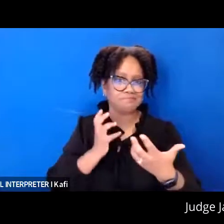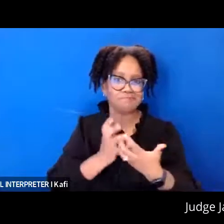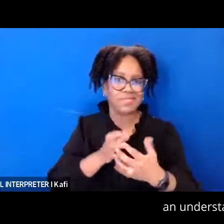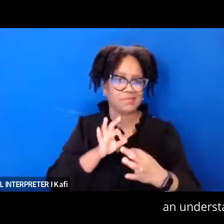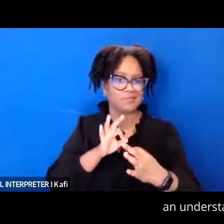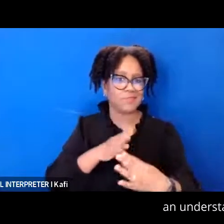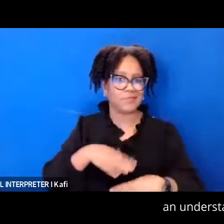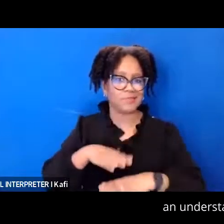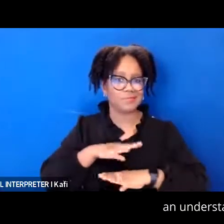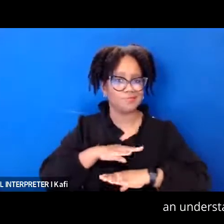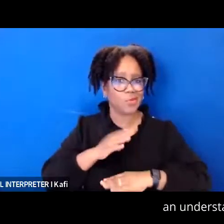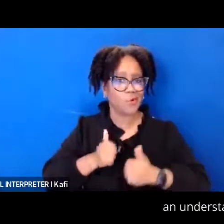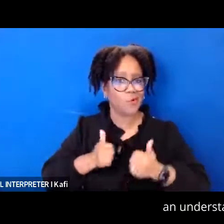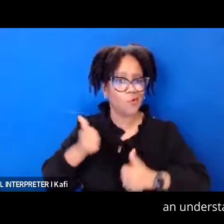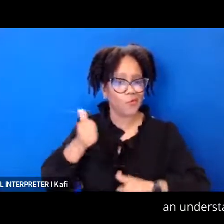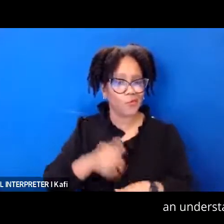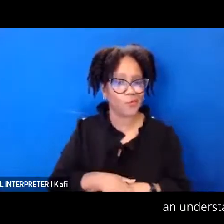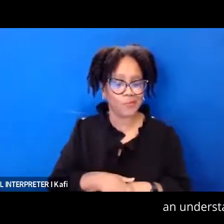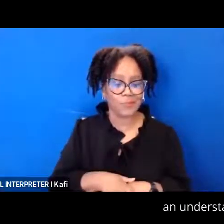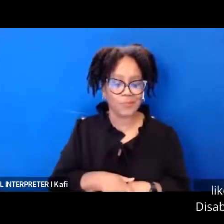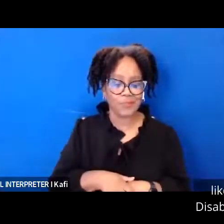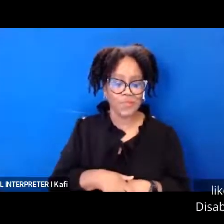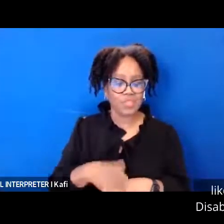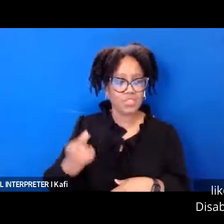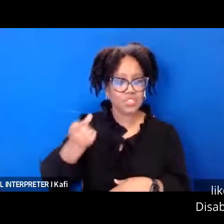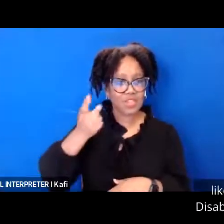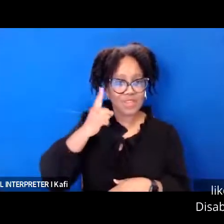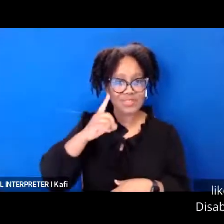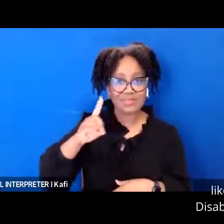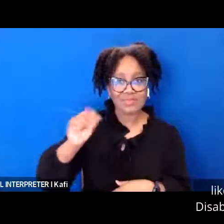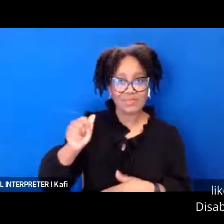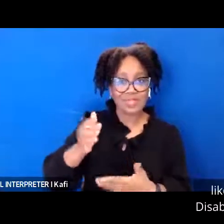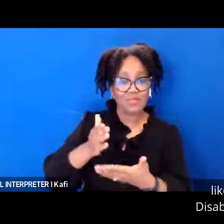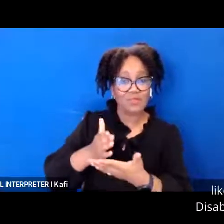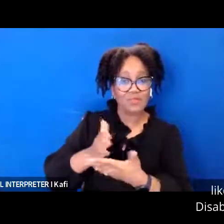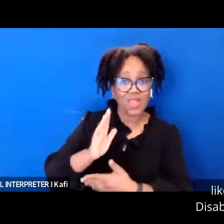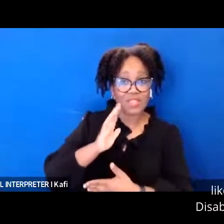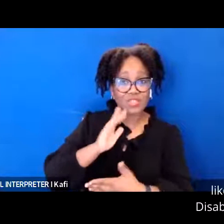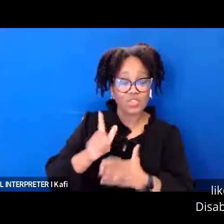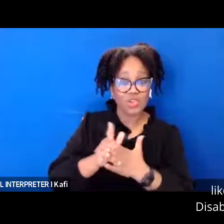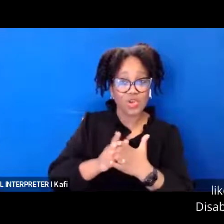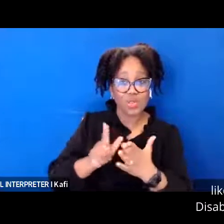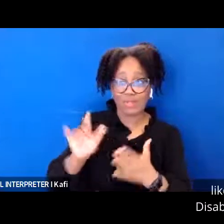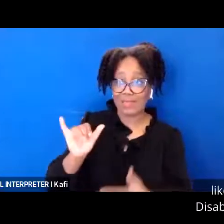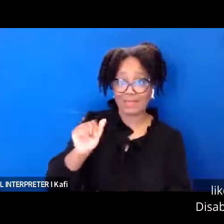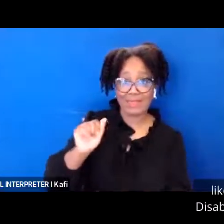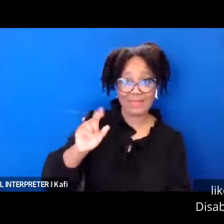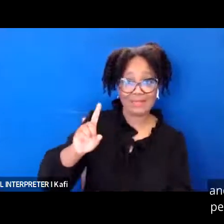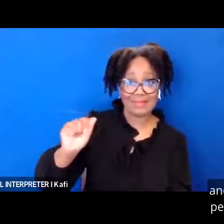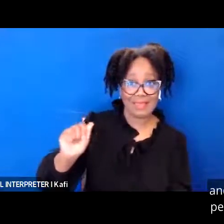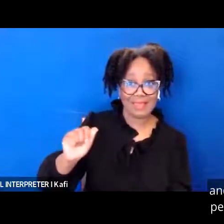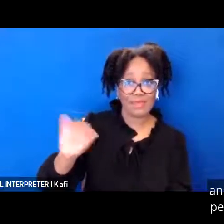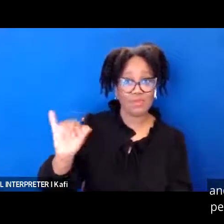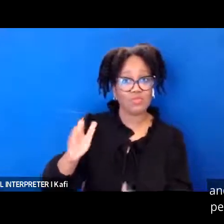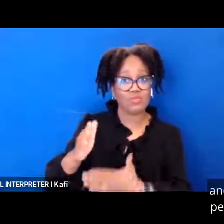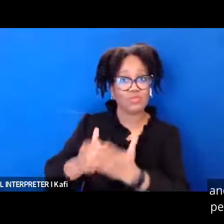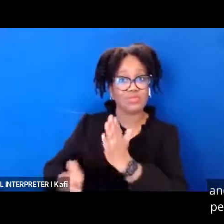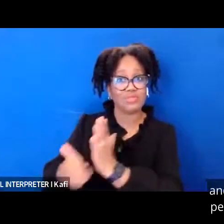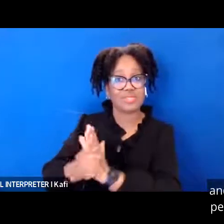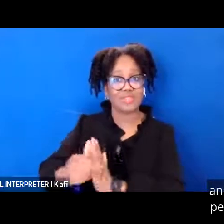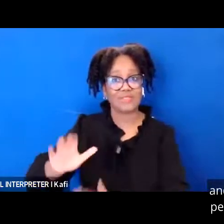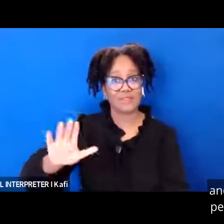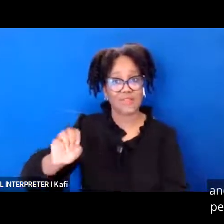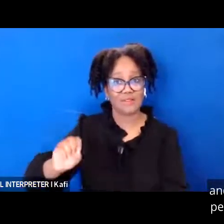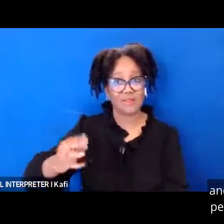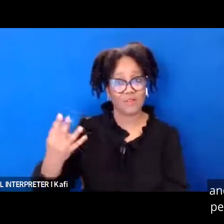demonstrated an understanding of disability rights laws like the americans with disabilities act in section 504 and their importance to